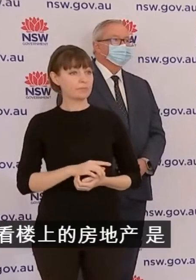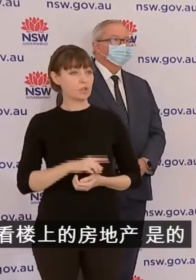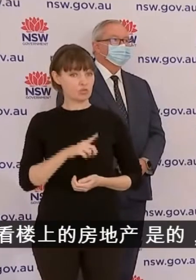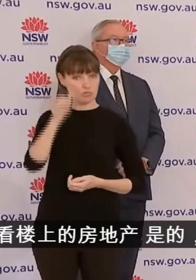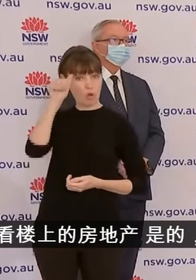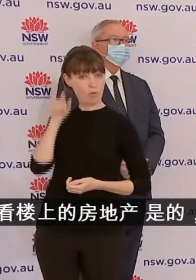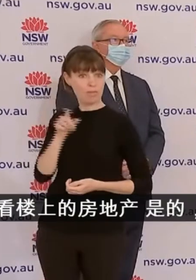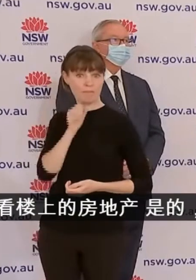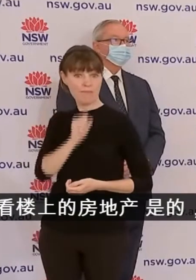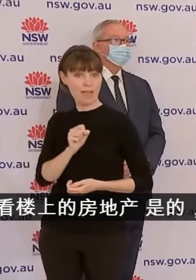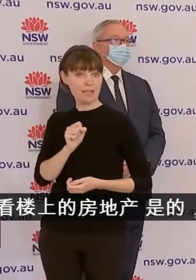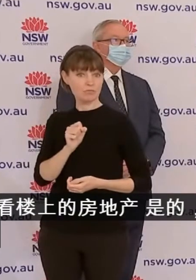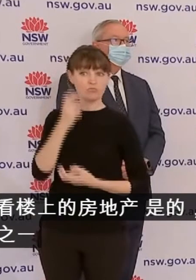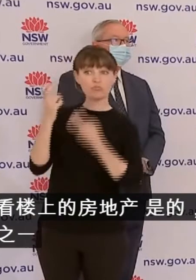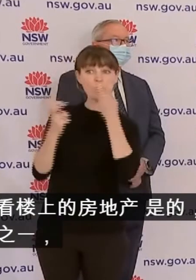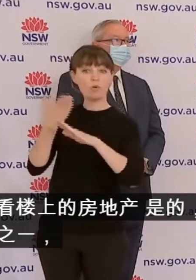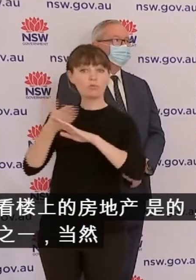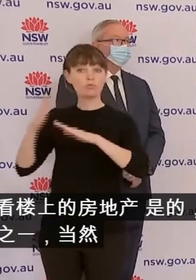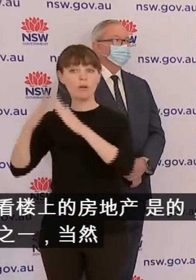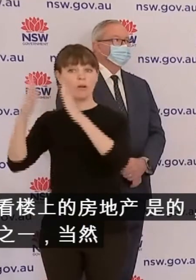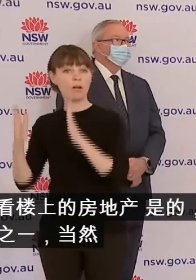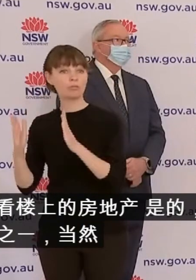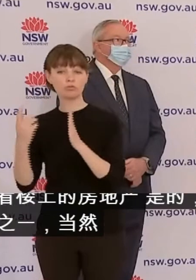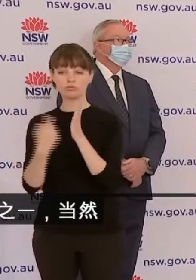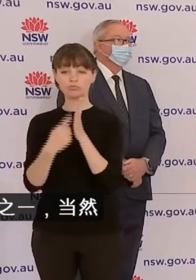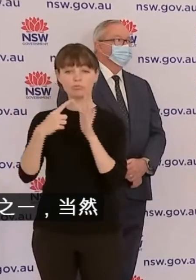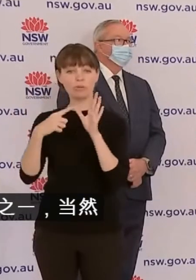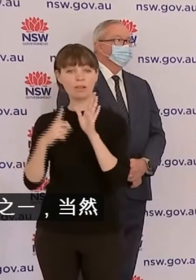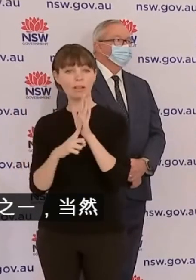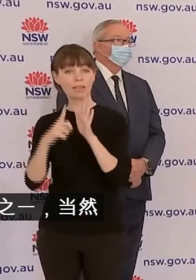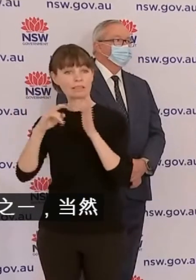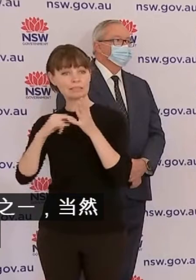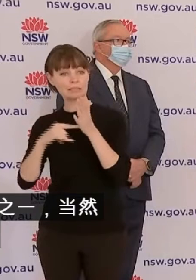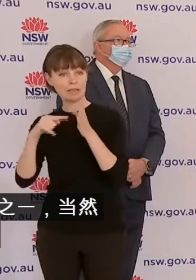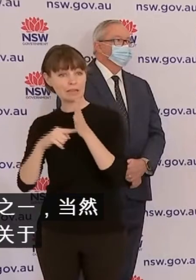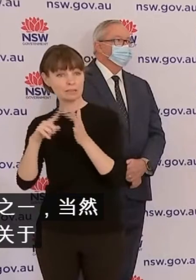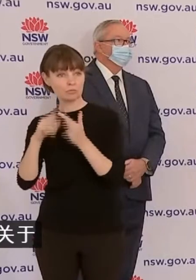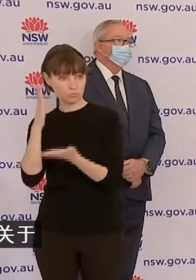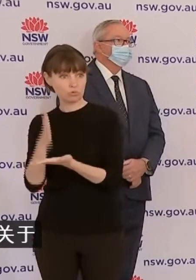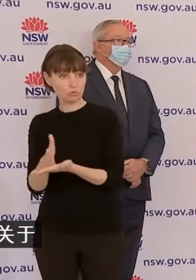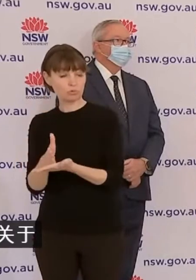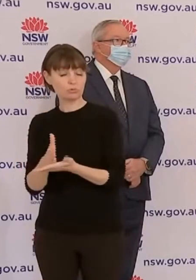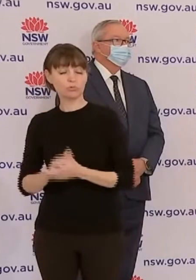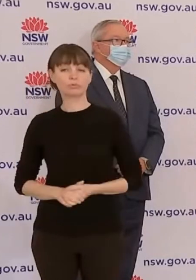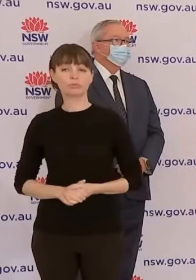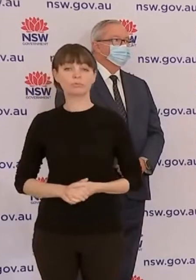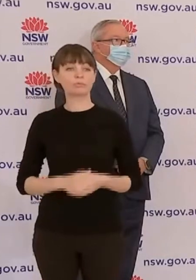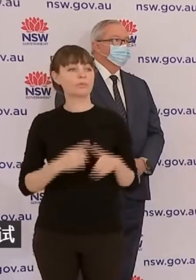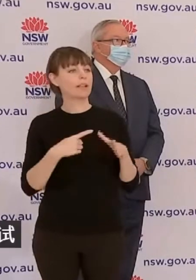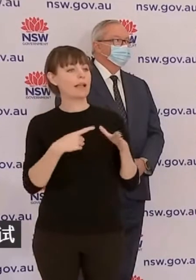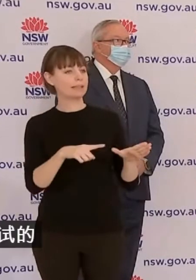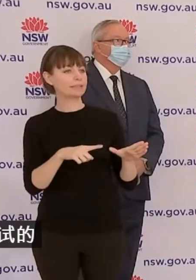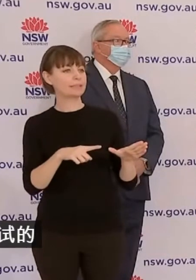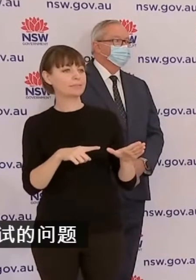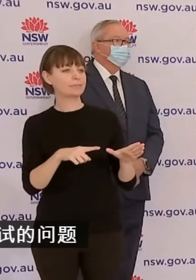that's one of the avenues of inquiry, and of course I refer back to the question about the testing at